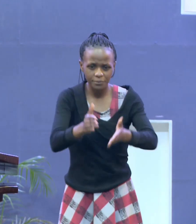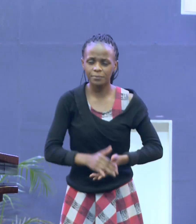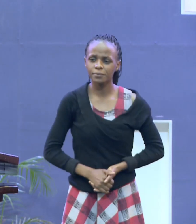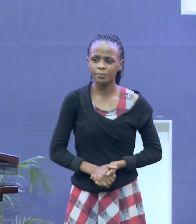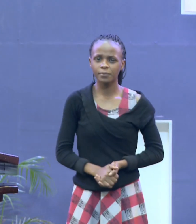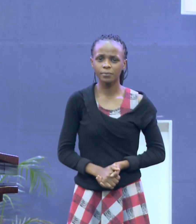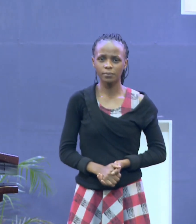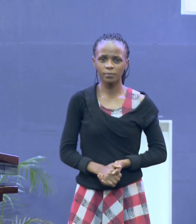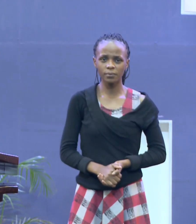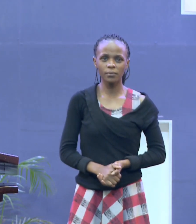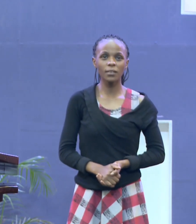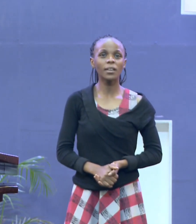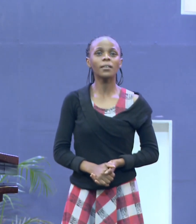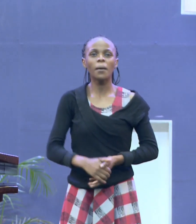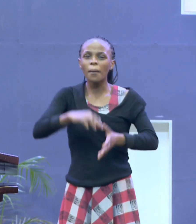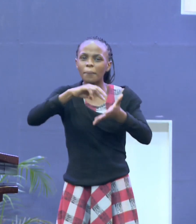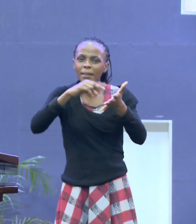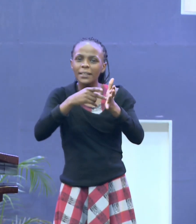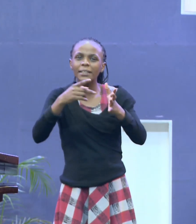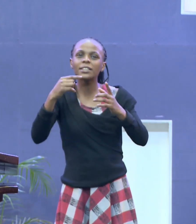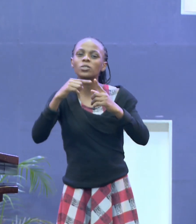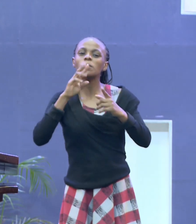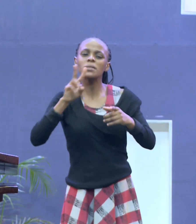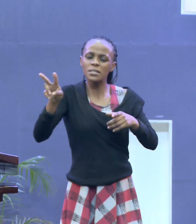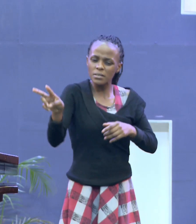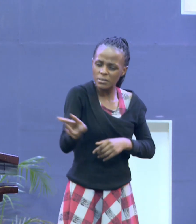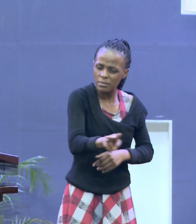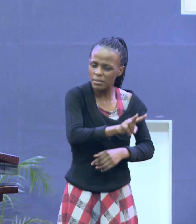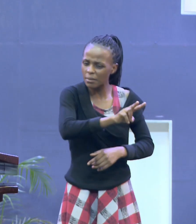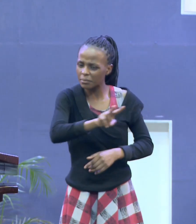gino. Conformity. Okufaananyizibwa.